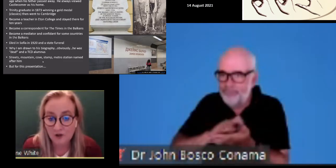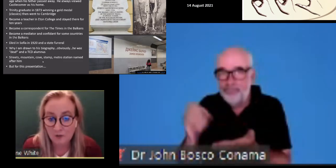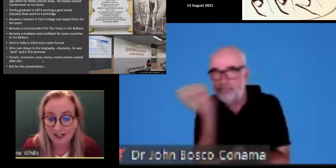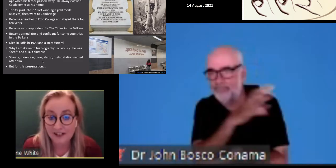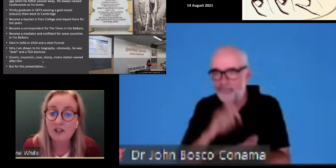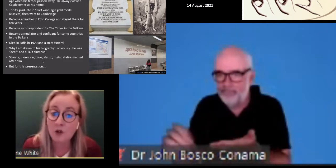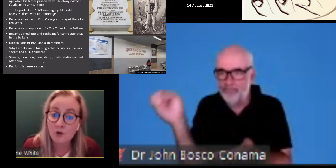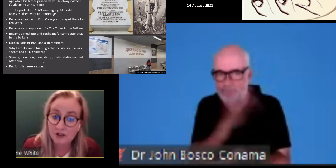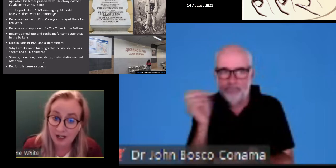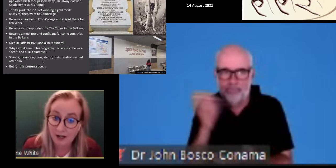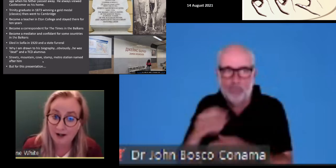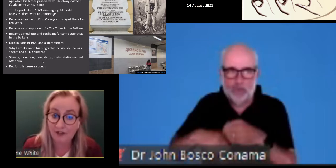those places, he wrote about that.